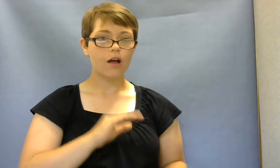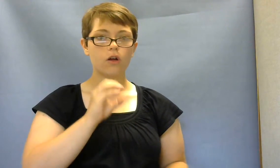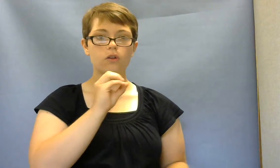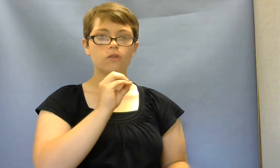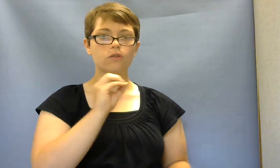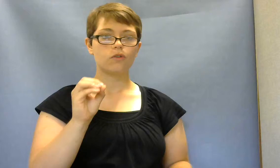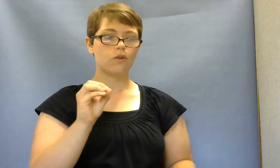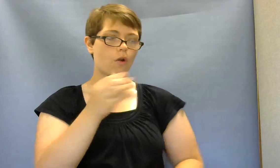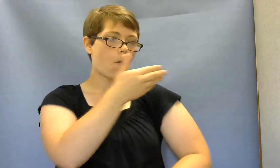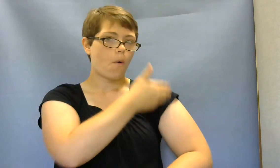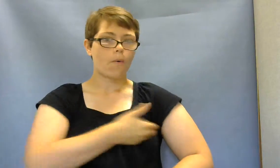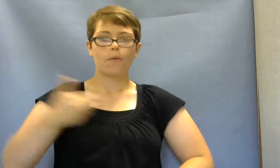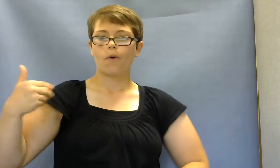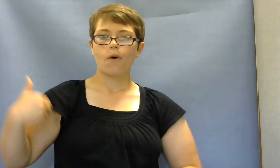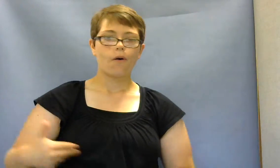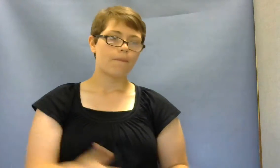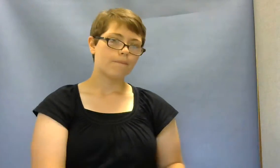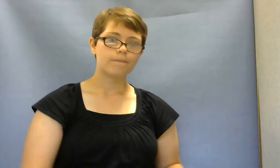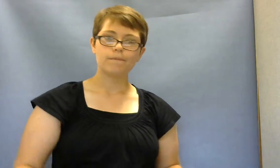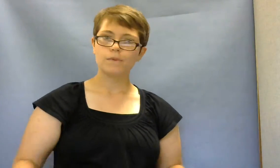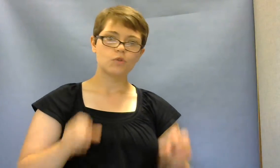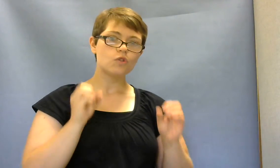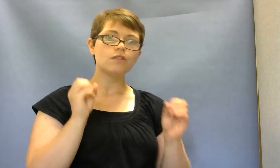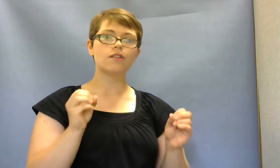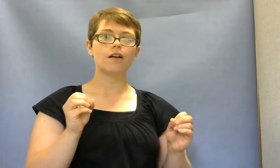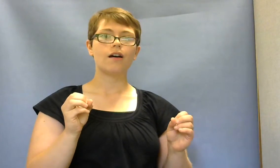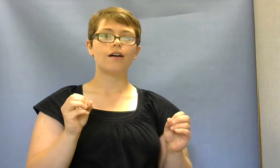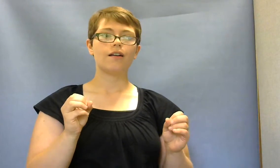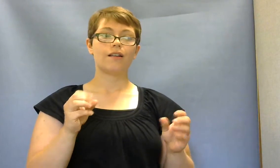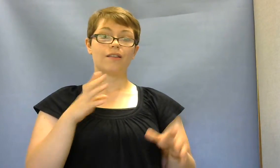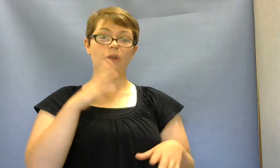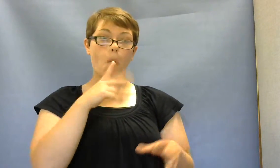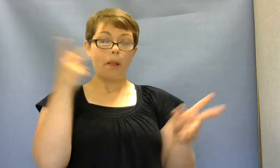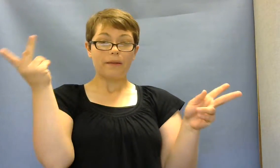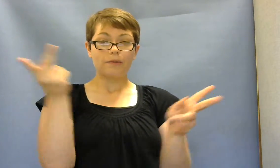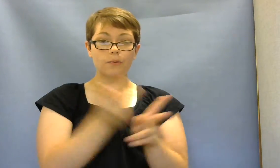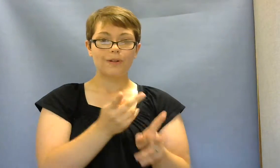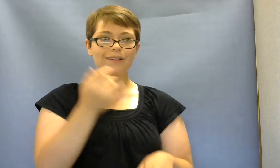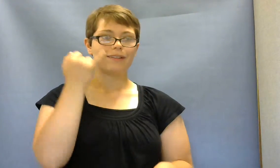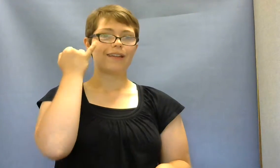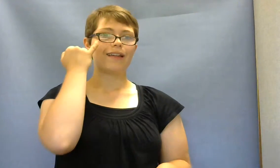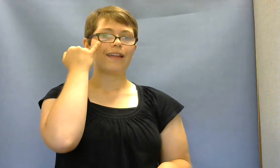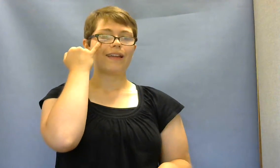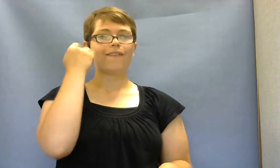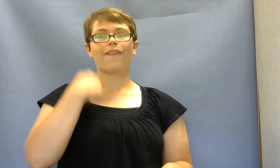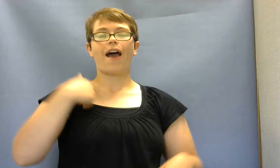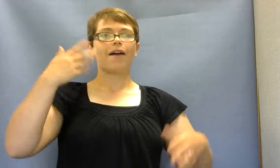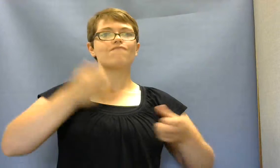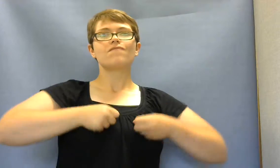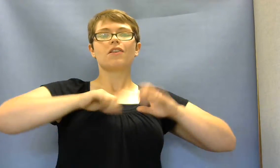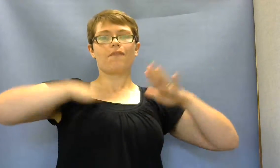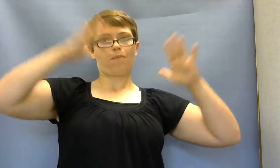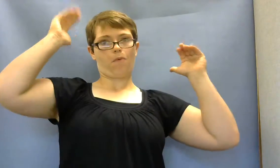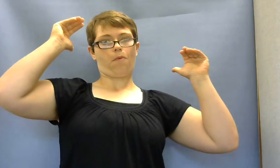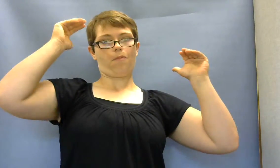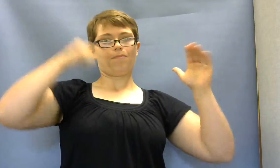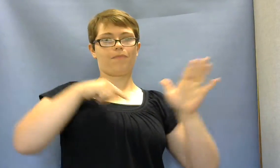with it, that one thought saved me. If my parents never told me that I was beautiful the way that I